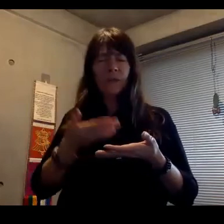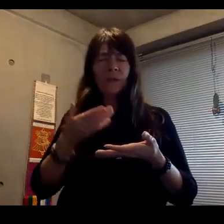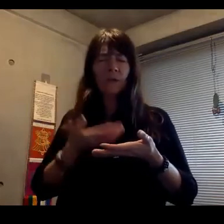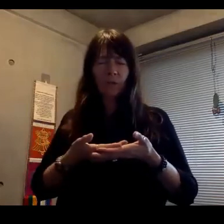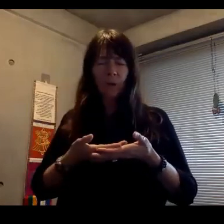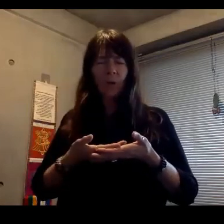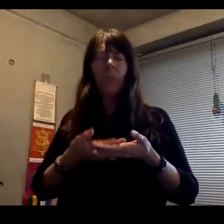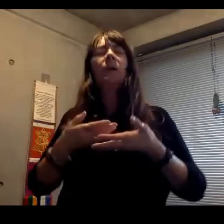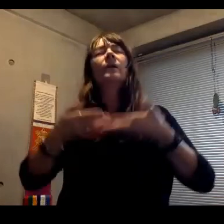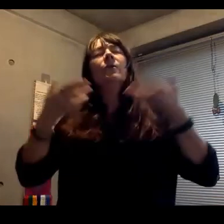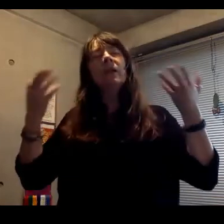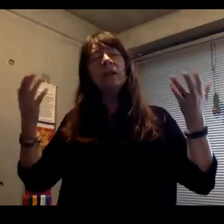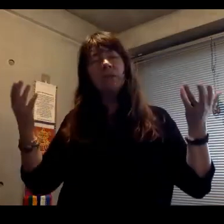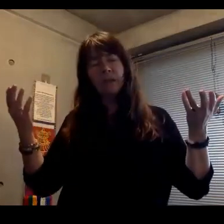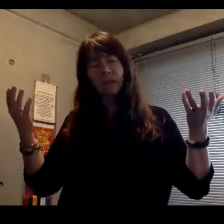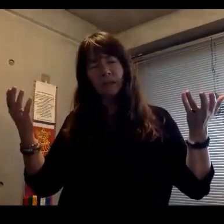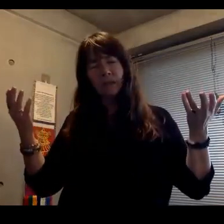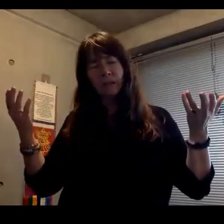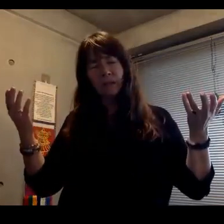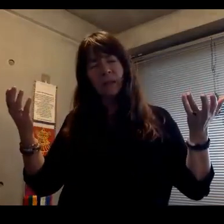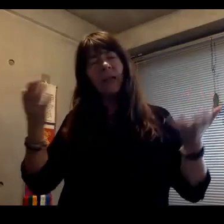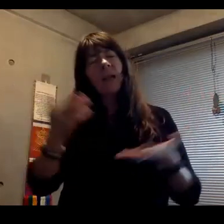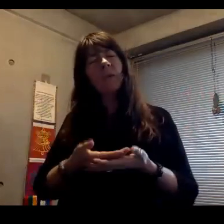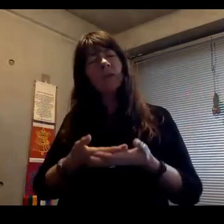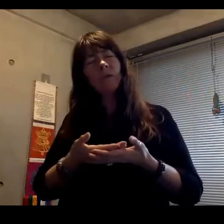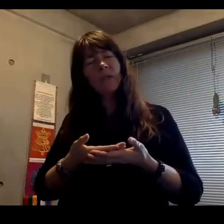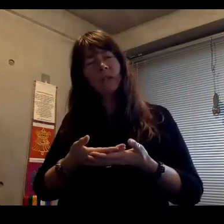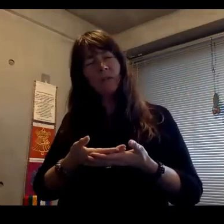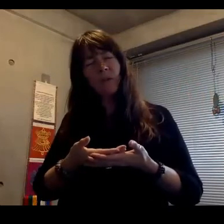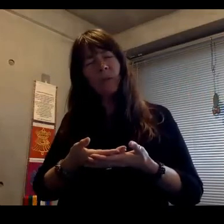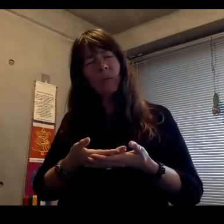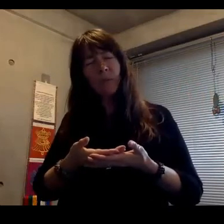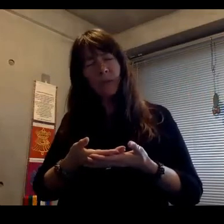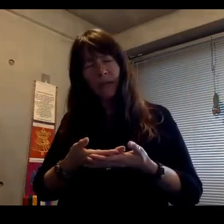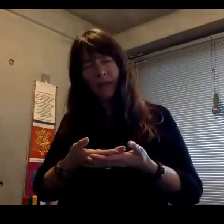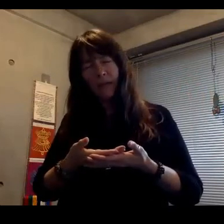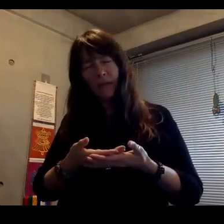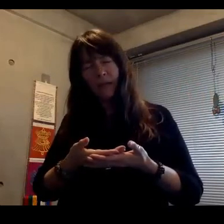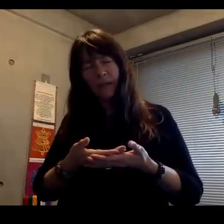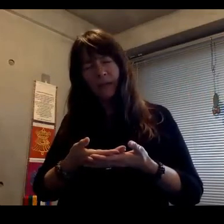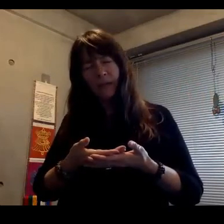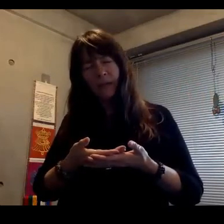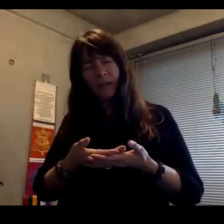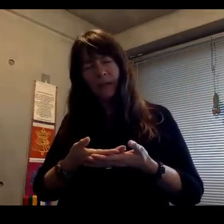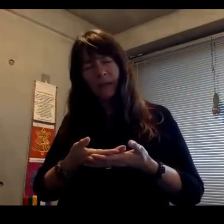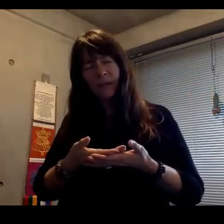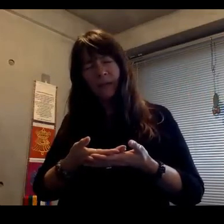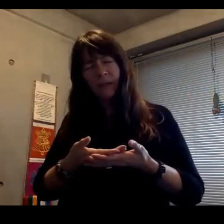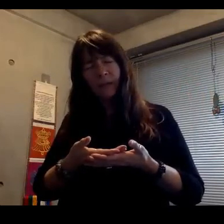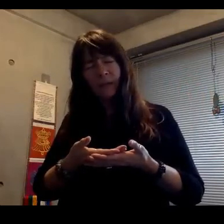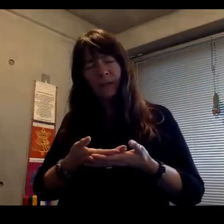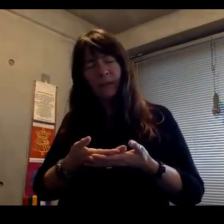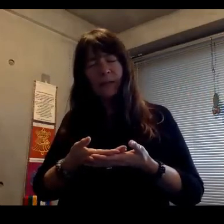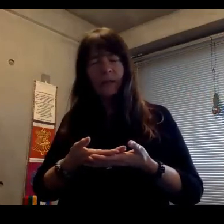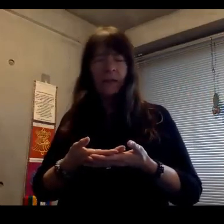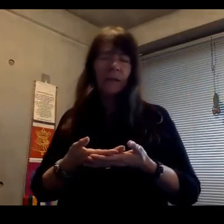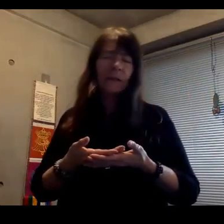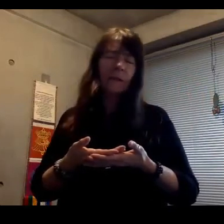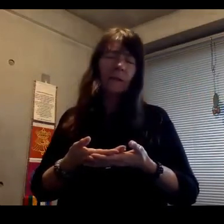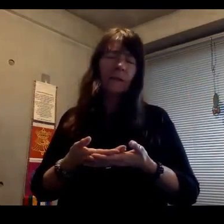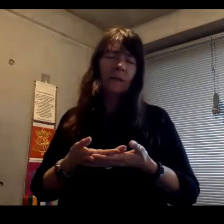into physical form to leave it. They came into physical form to play. Mm-hmm.